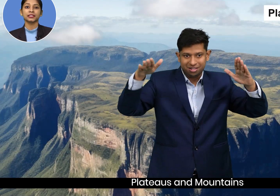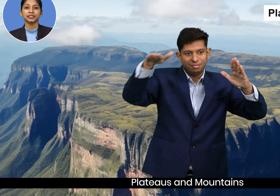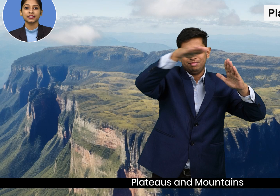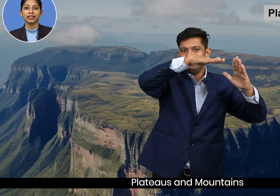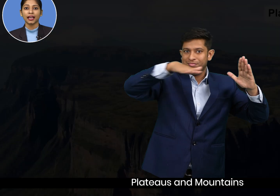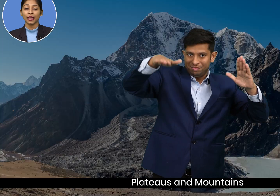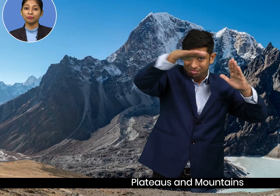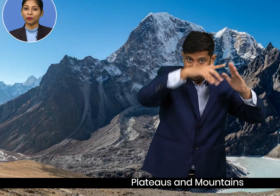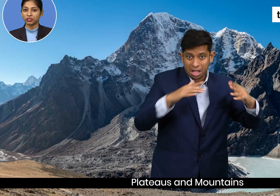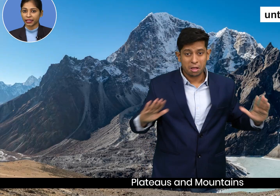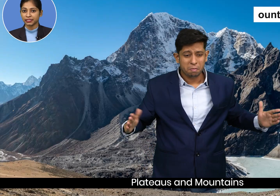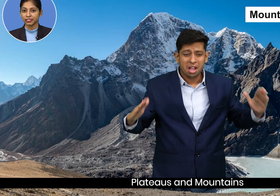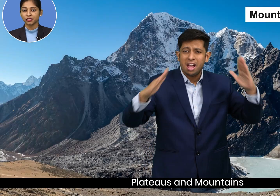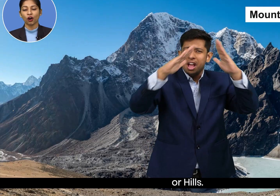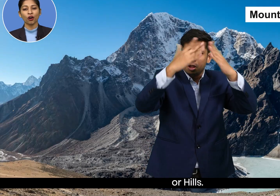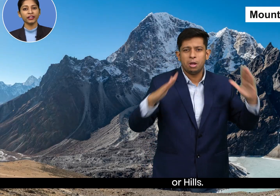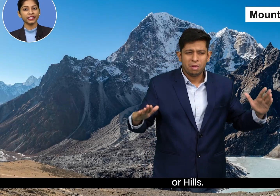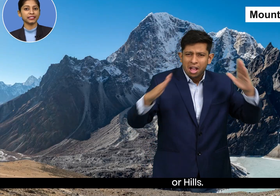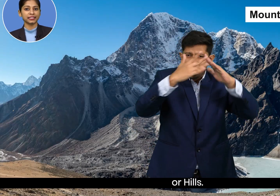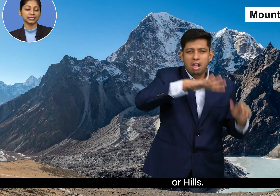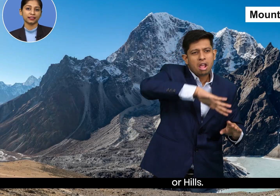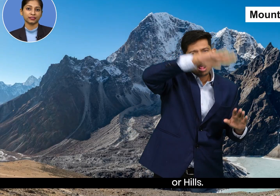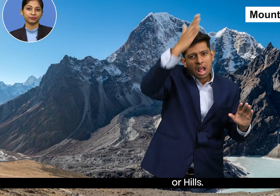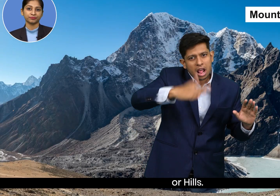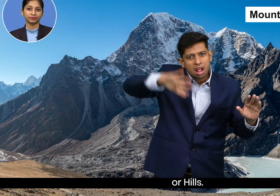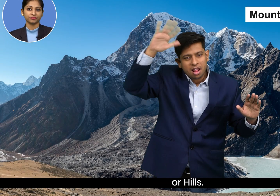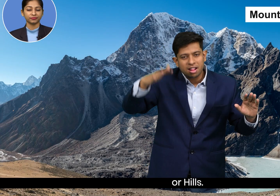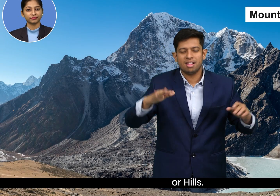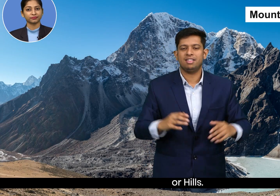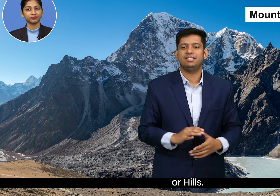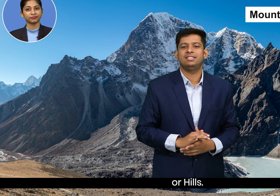plateaus, and mountains or hills.